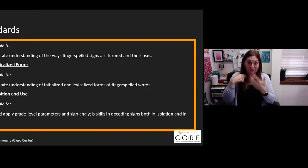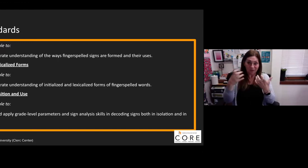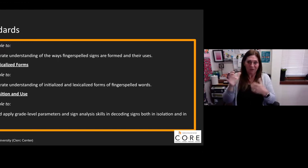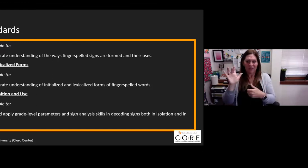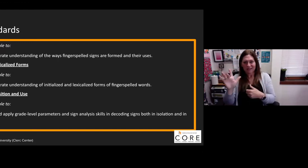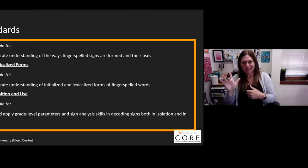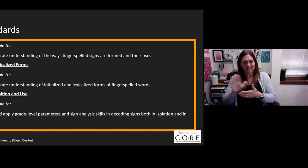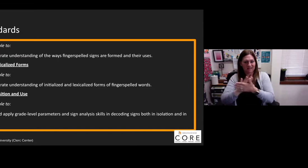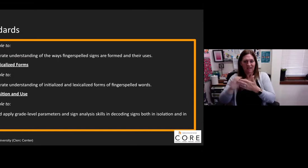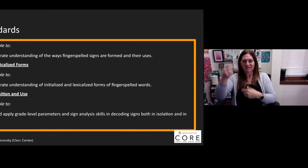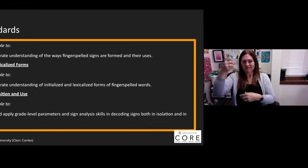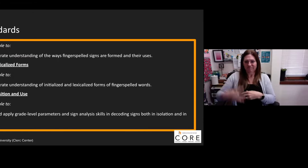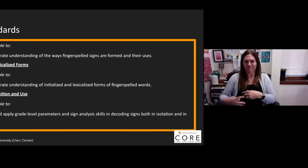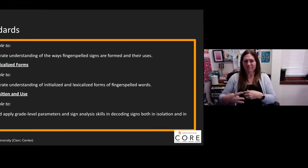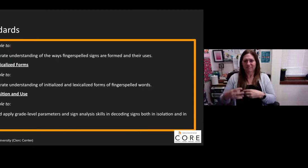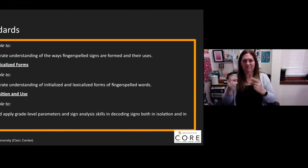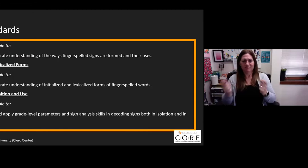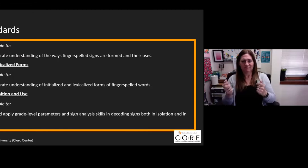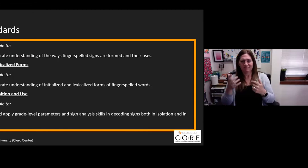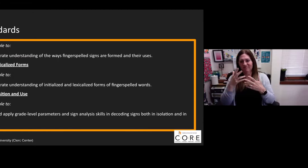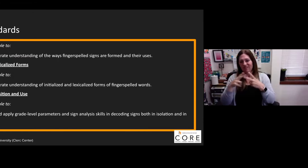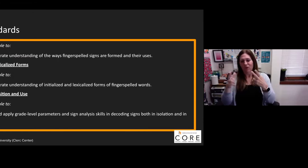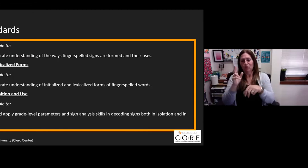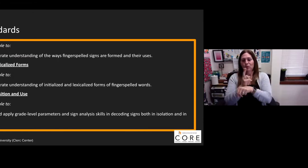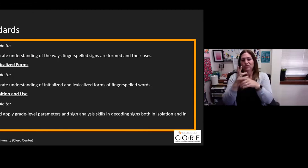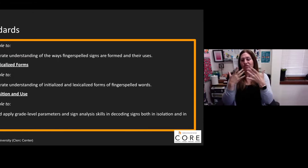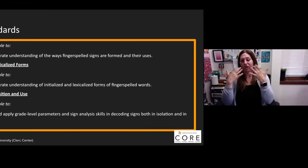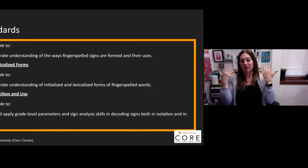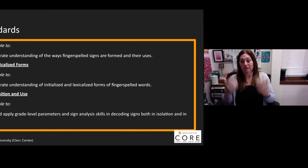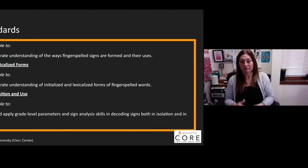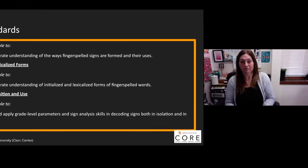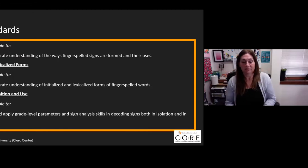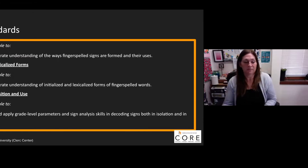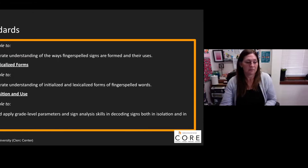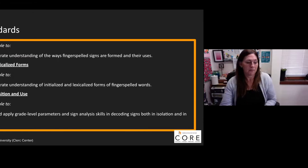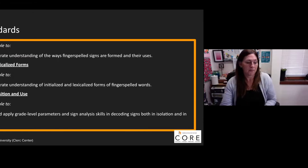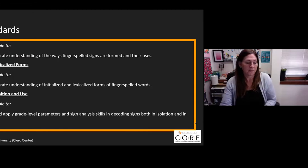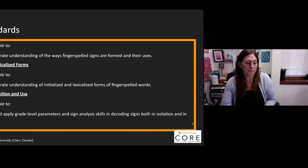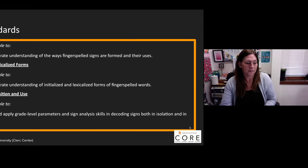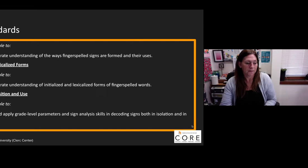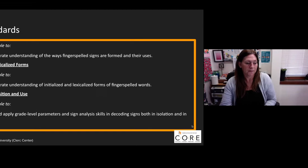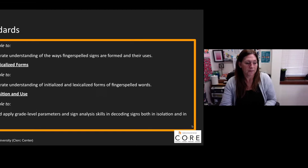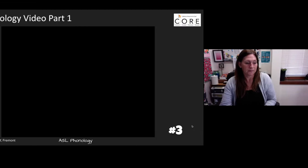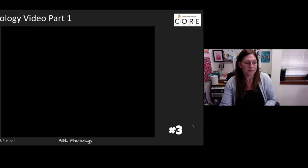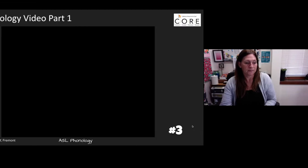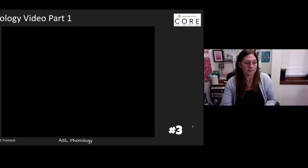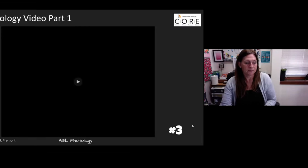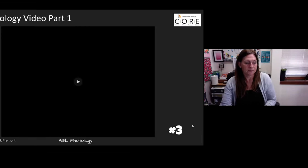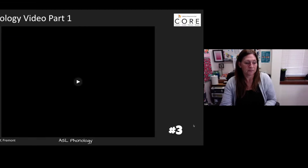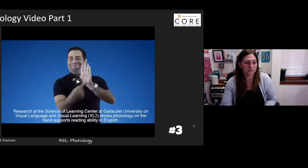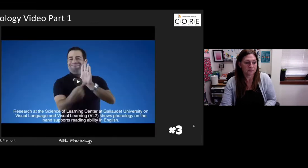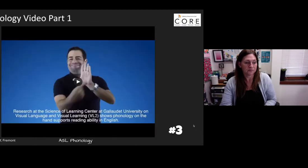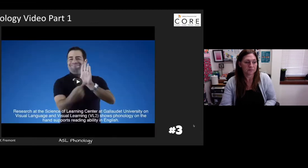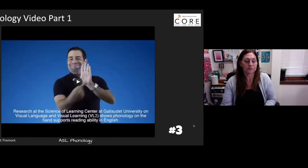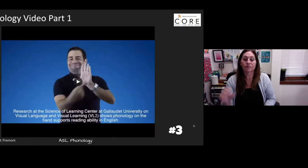lot of information there, and you can click on which grade and what kind of skills they should have mastered by that point. It's